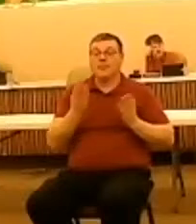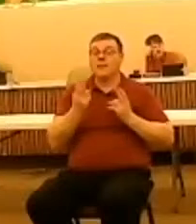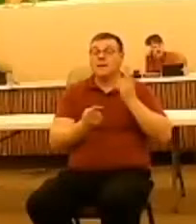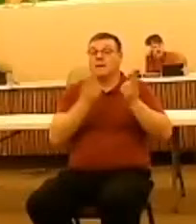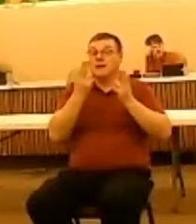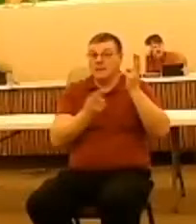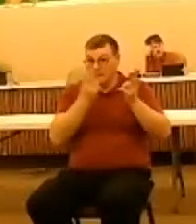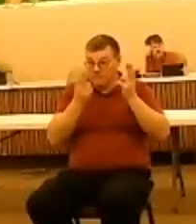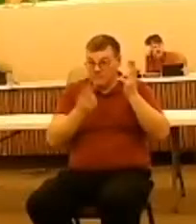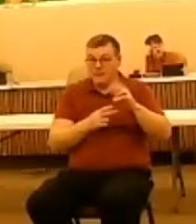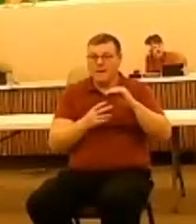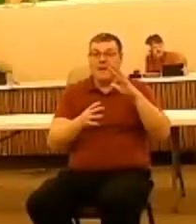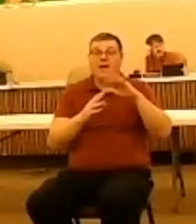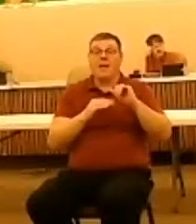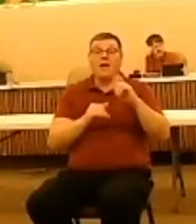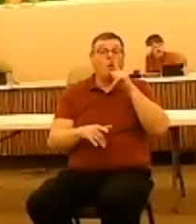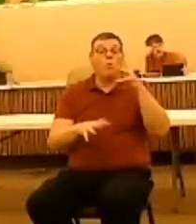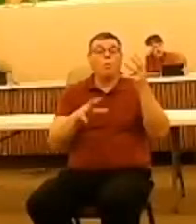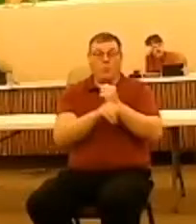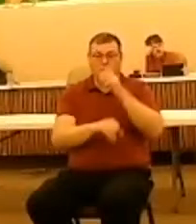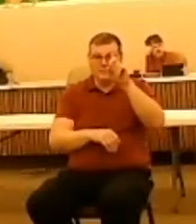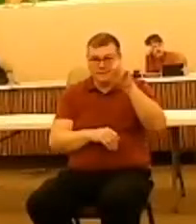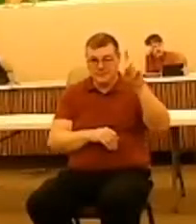engineer was DDS.